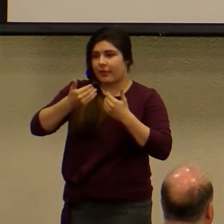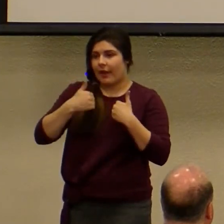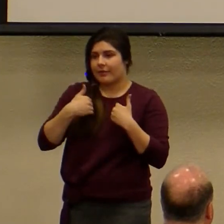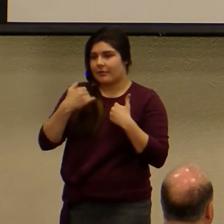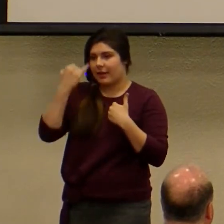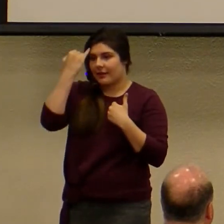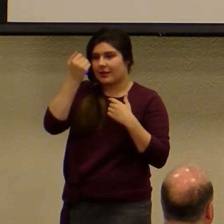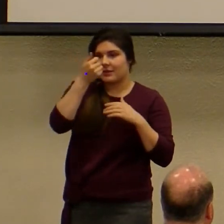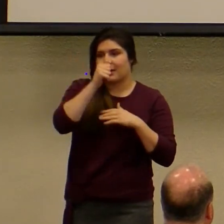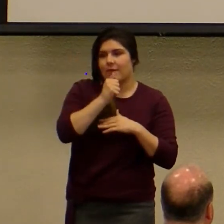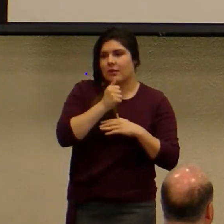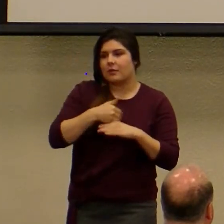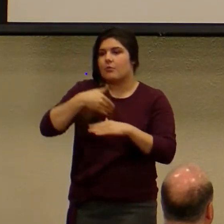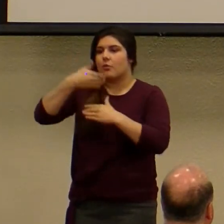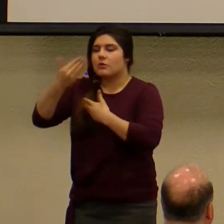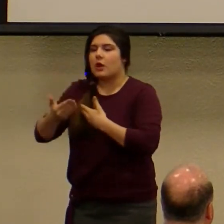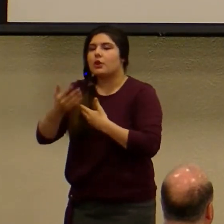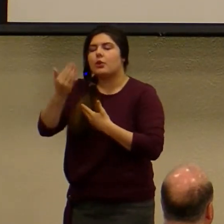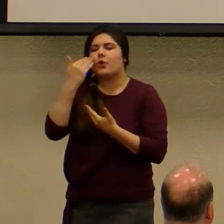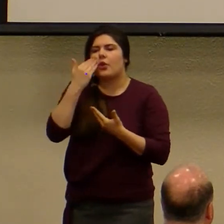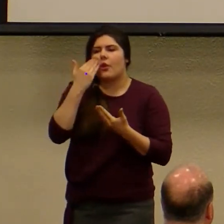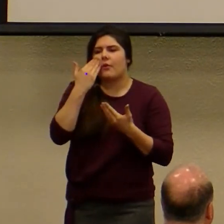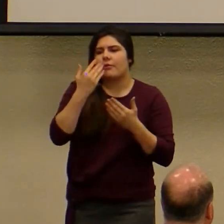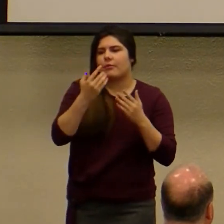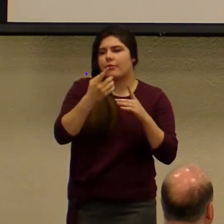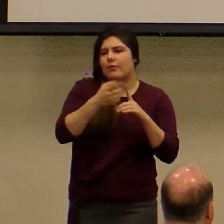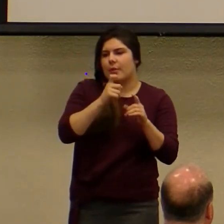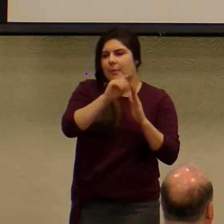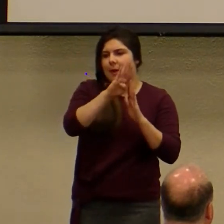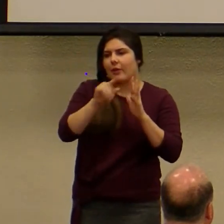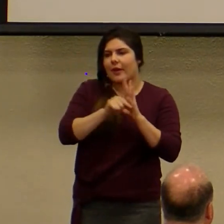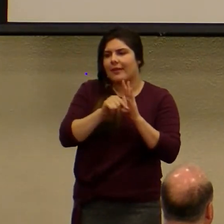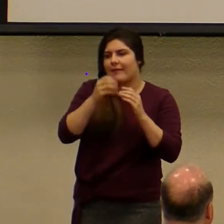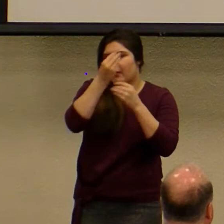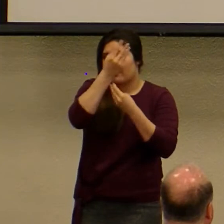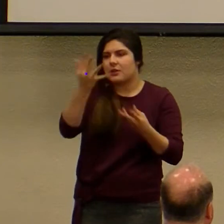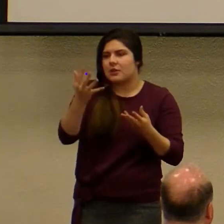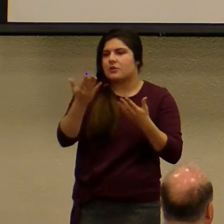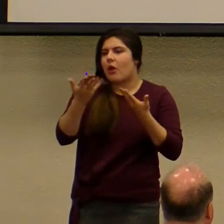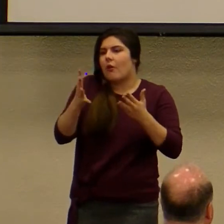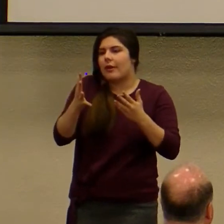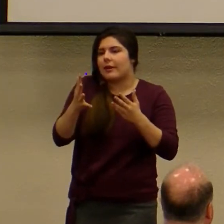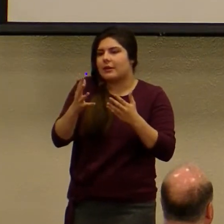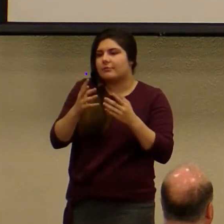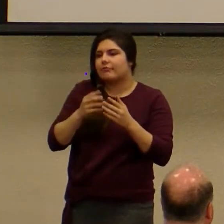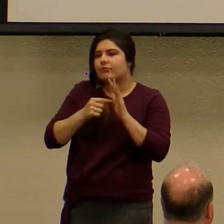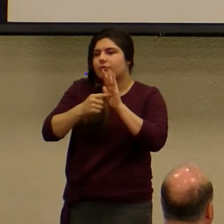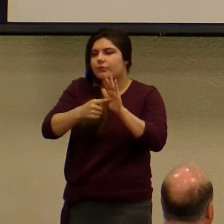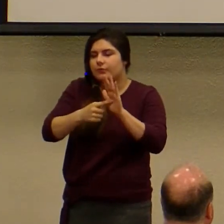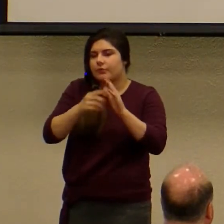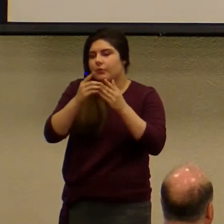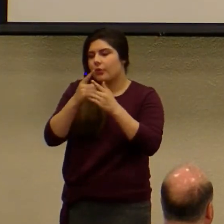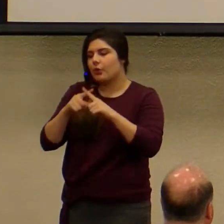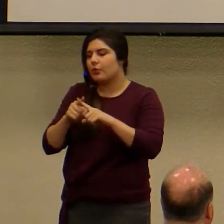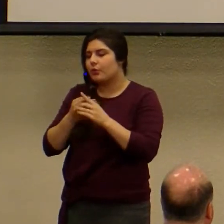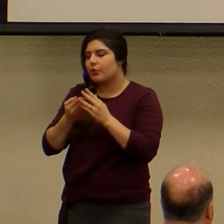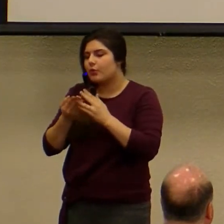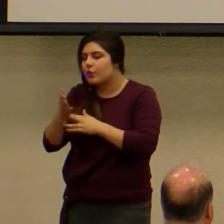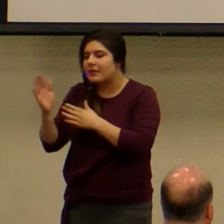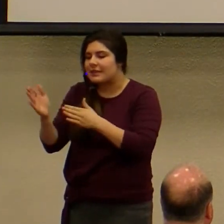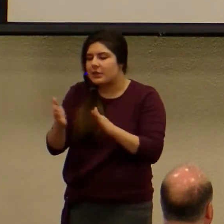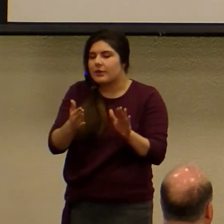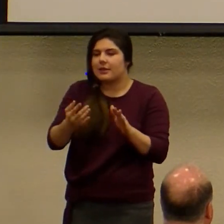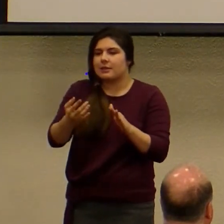you know in the text, it's already been covered from the background information. It's already been implied through the series itself that there's suffering